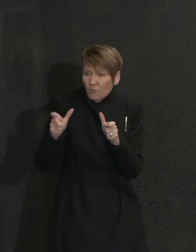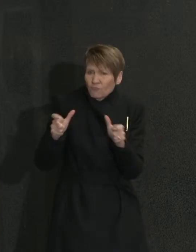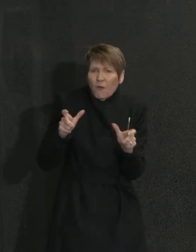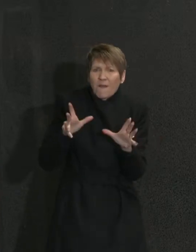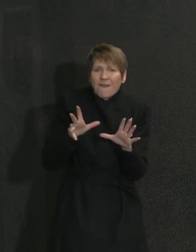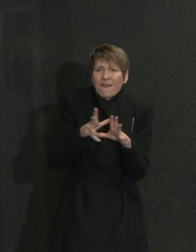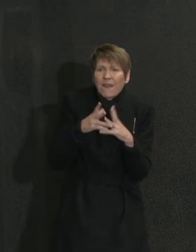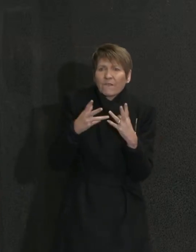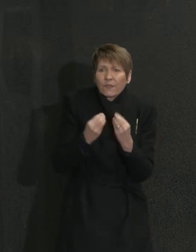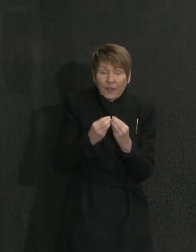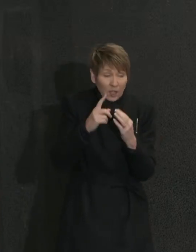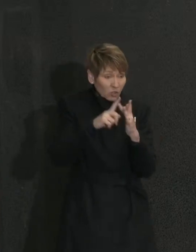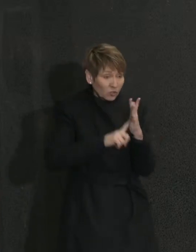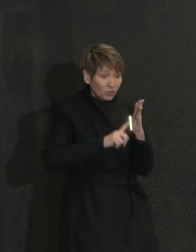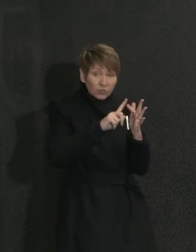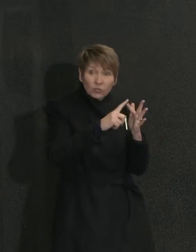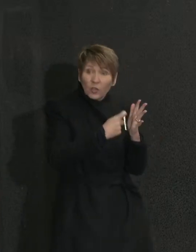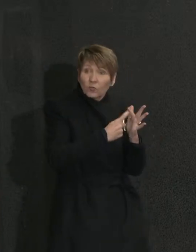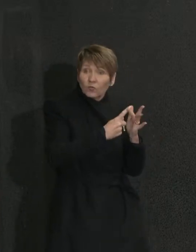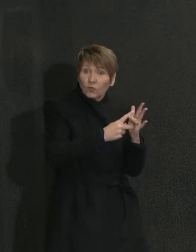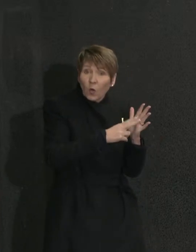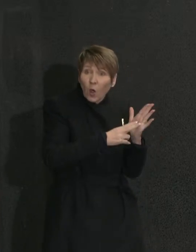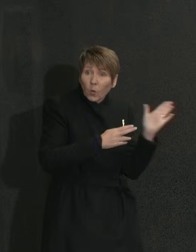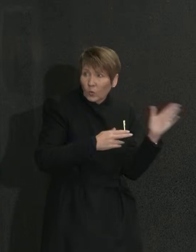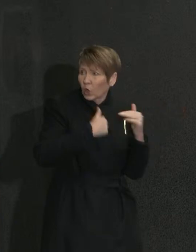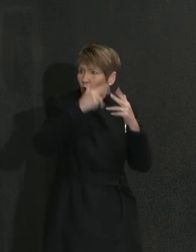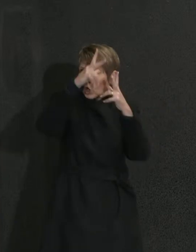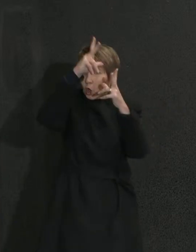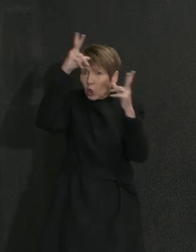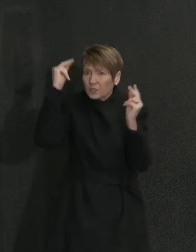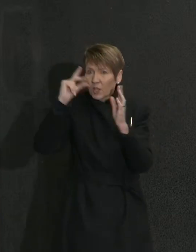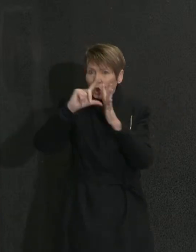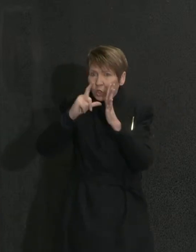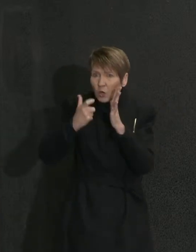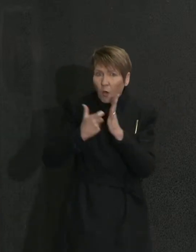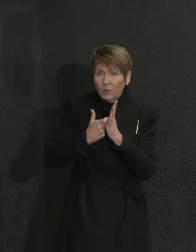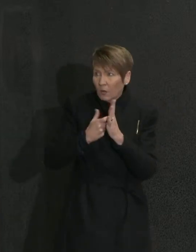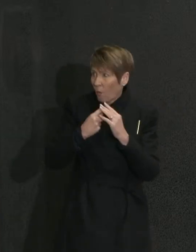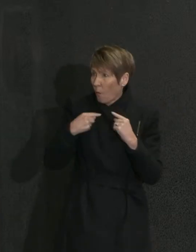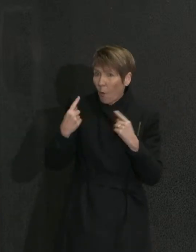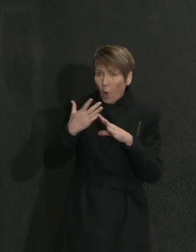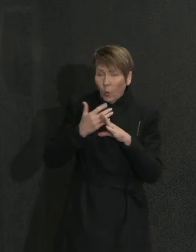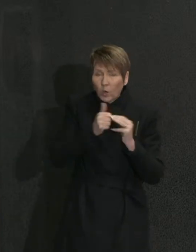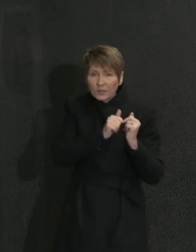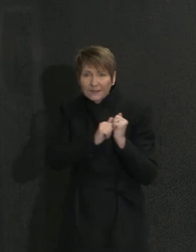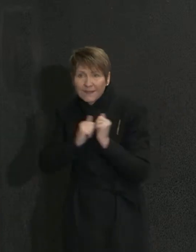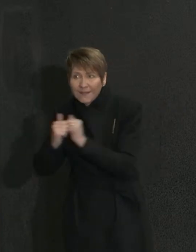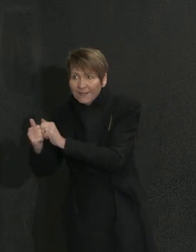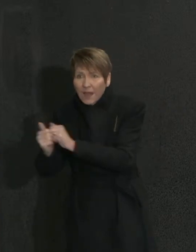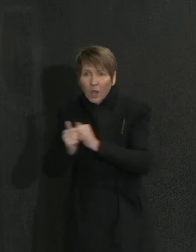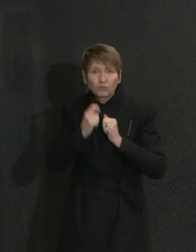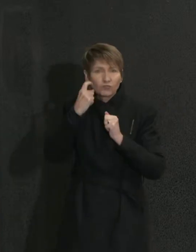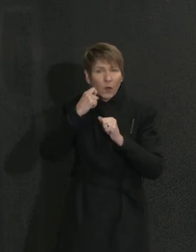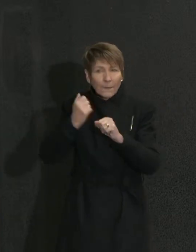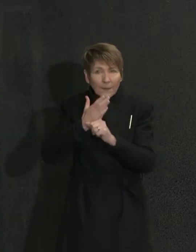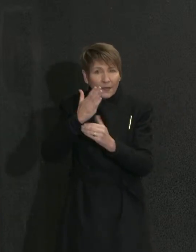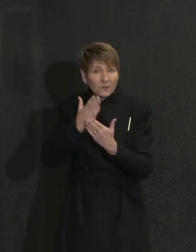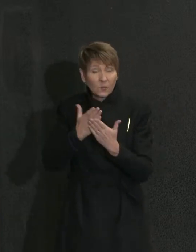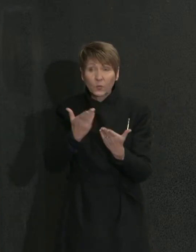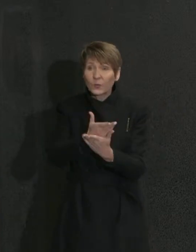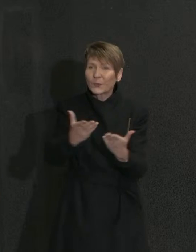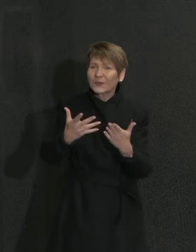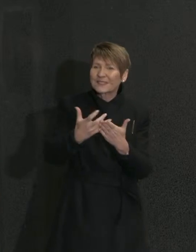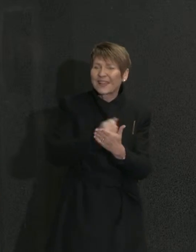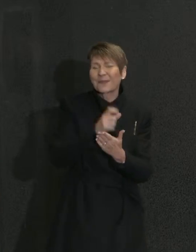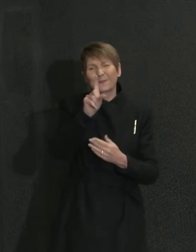are, many thousands of them, they need Victorians to work with them. I need Victorians to work with me and our team. And if we do that, and